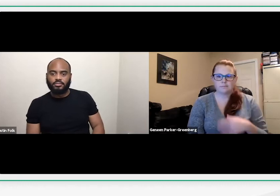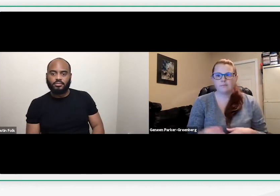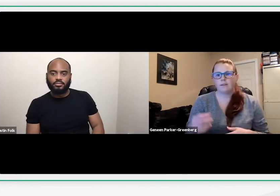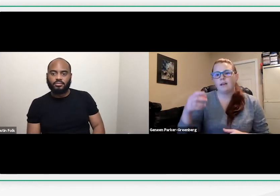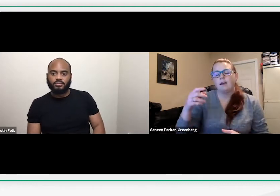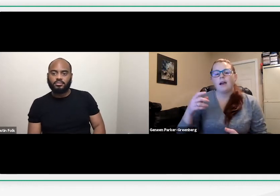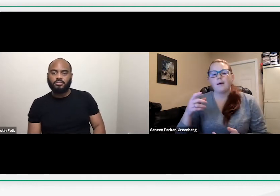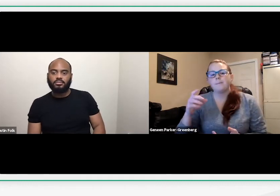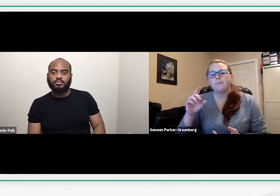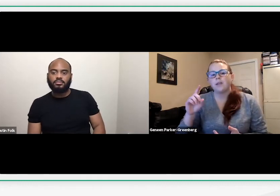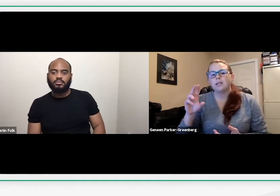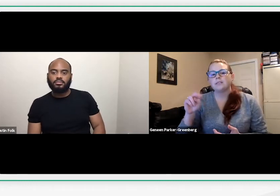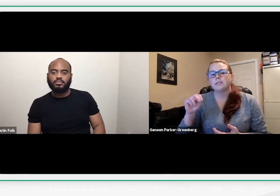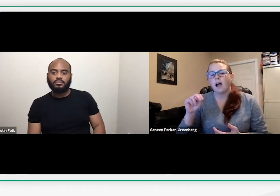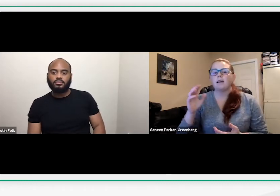that?